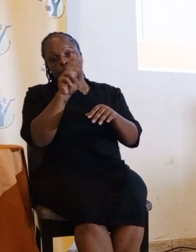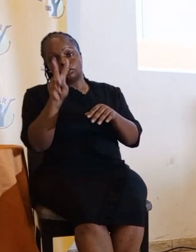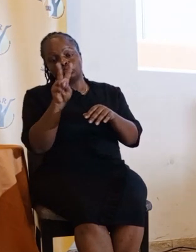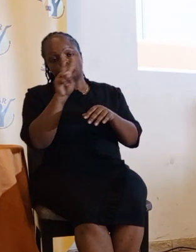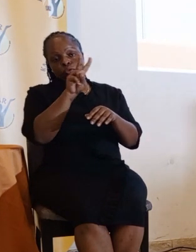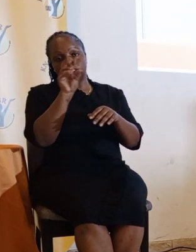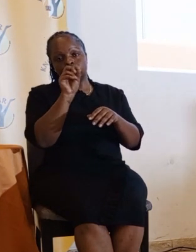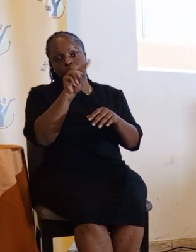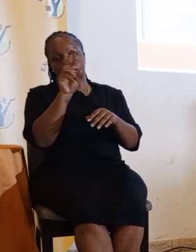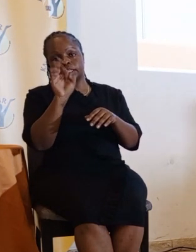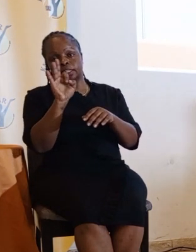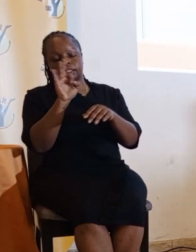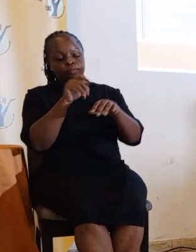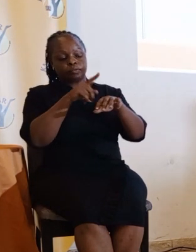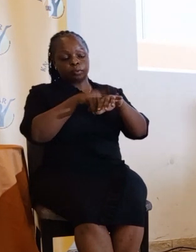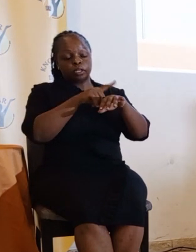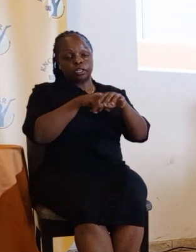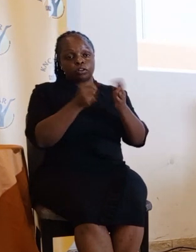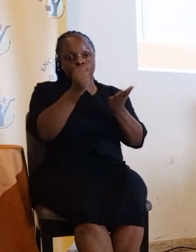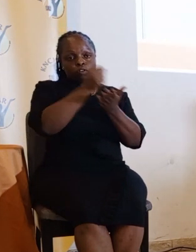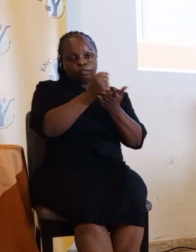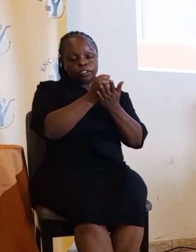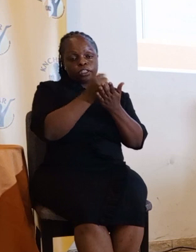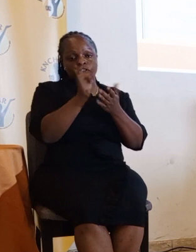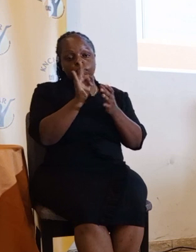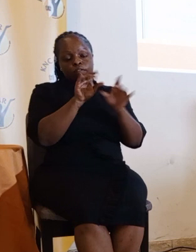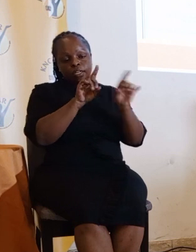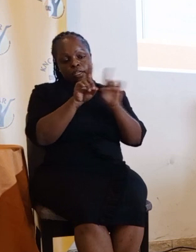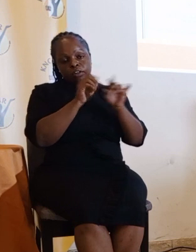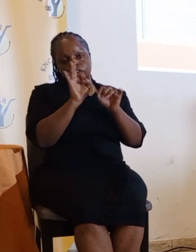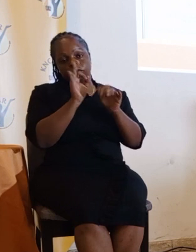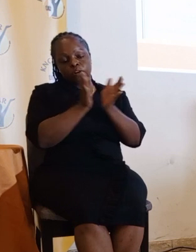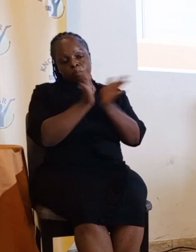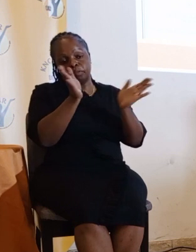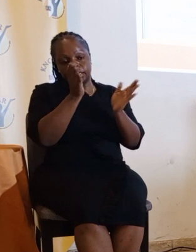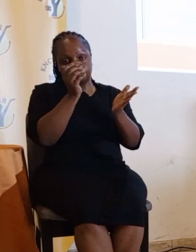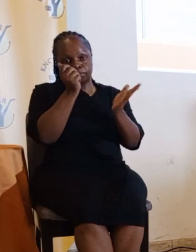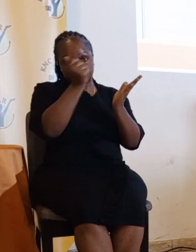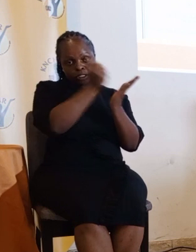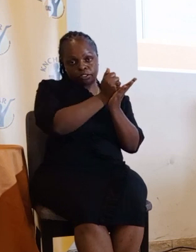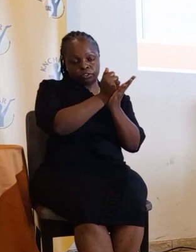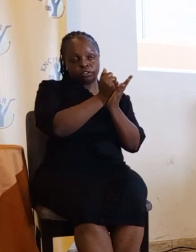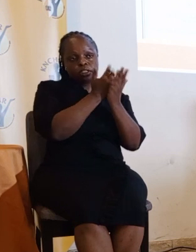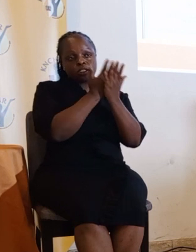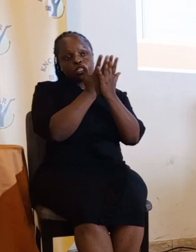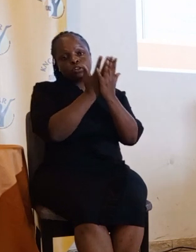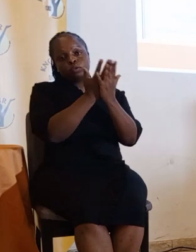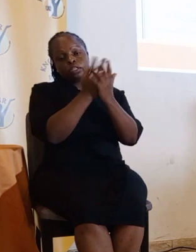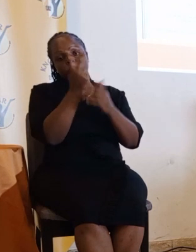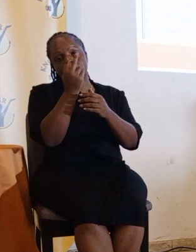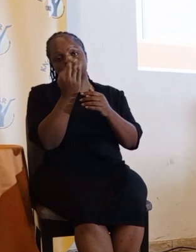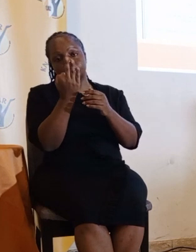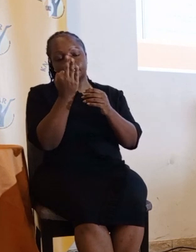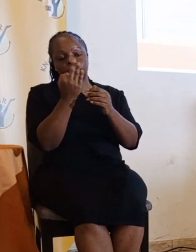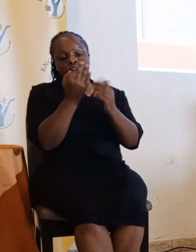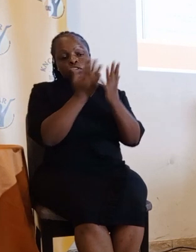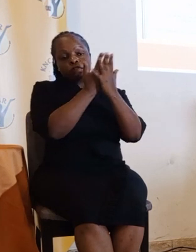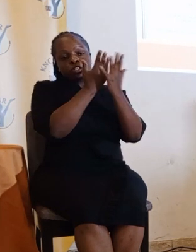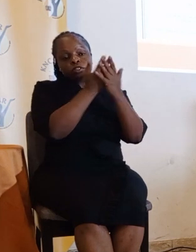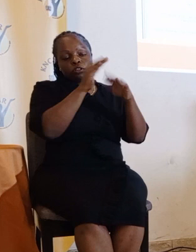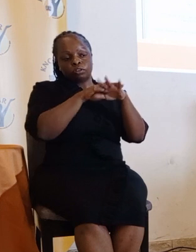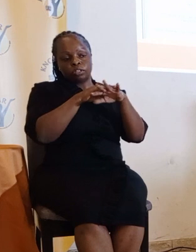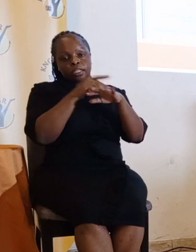period, the Office of the Director of Public Prosecution secured 23 convictions on crimes related